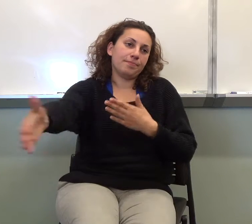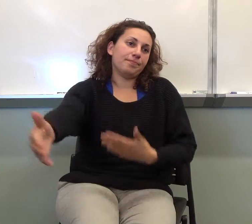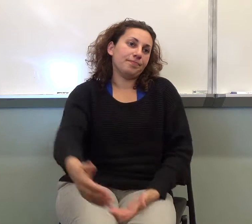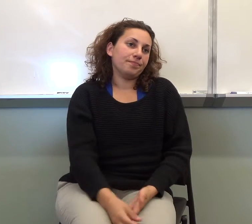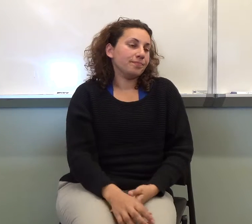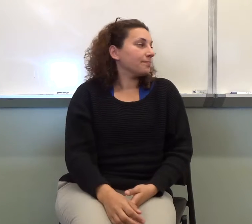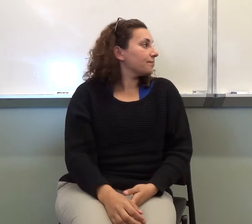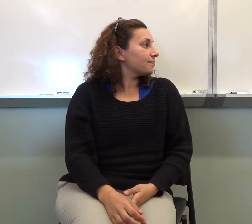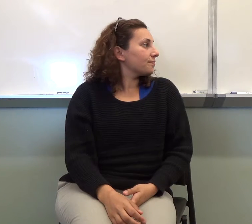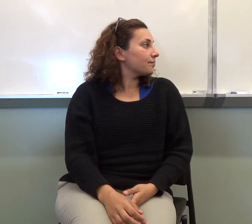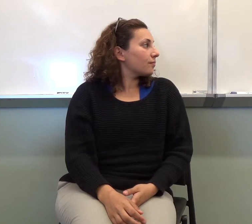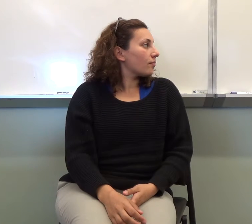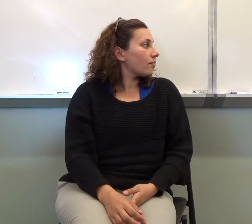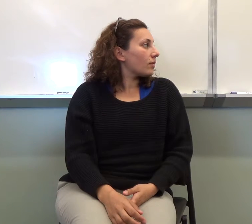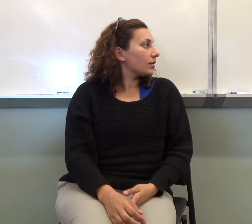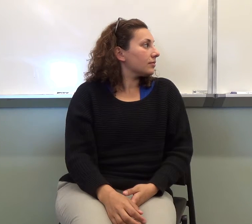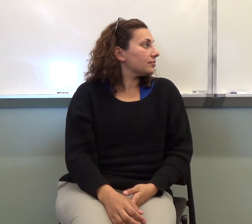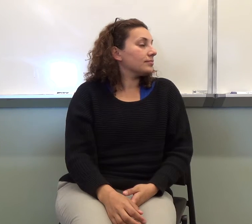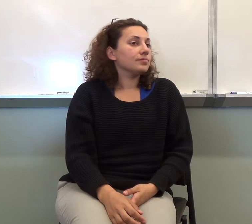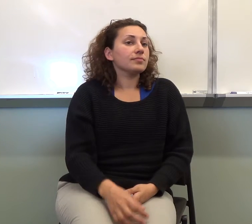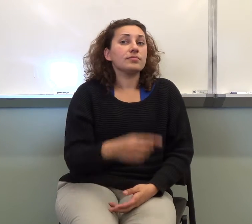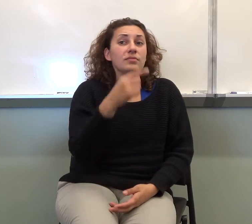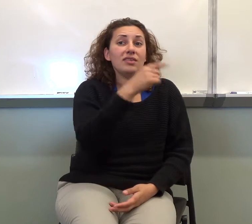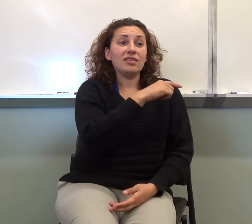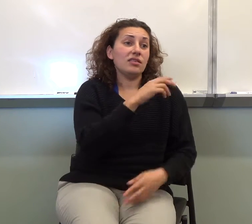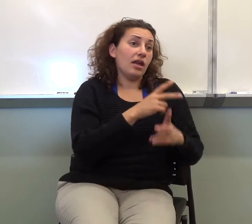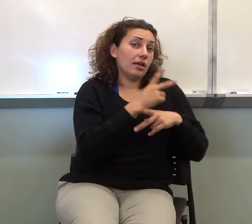Now, all of this kind of a calculation is done for